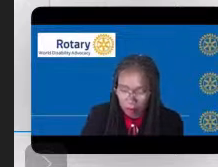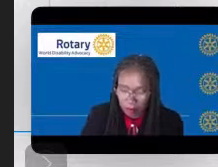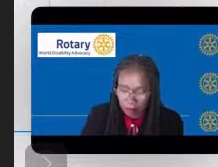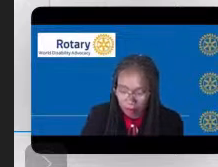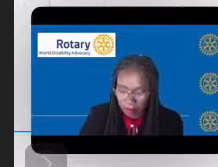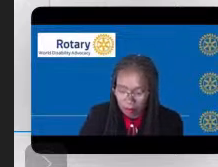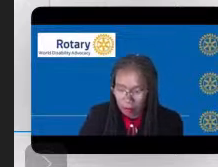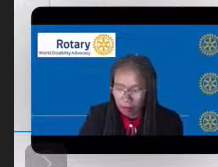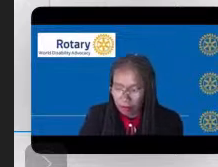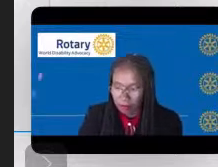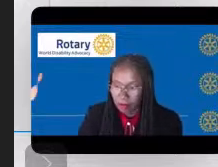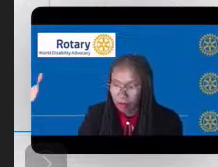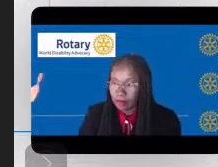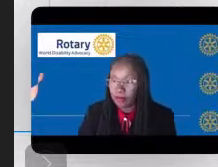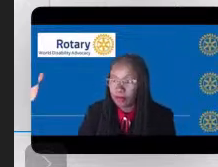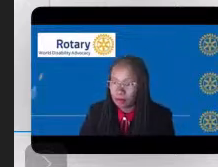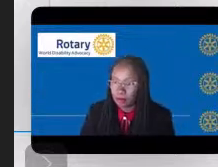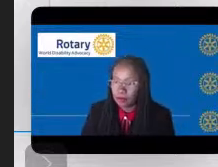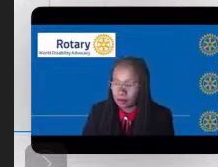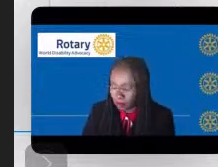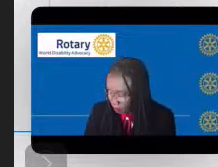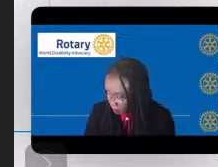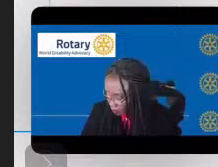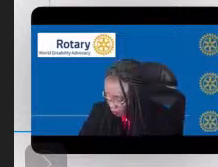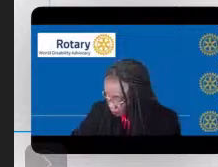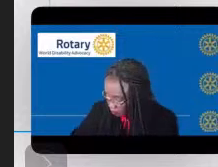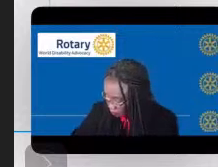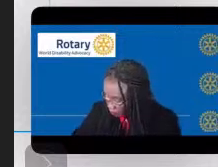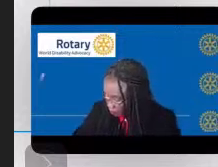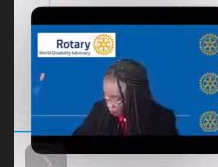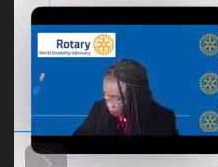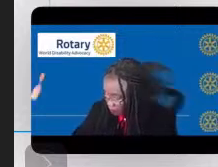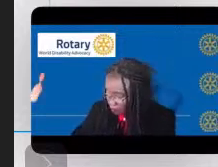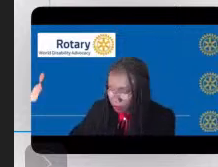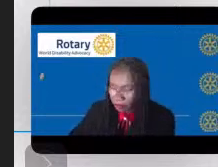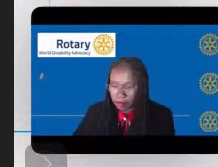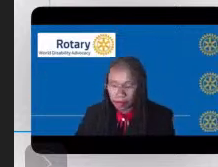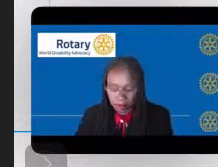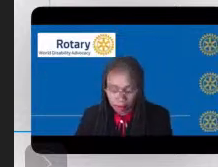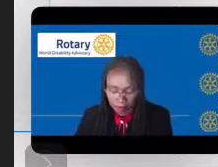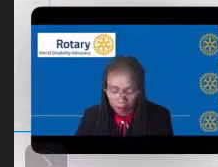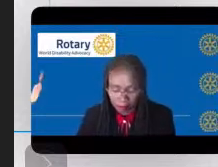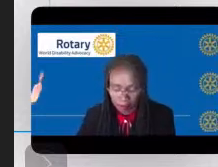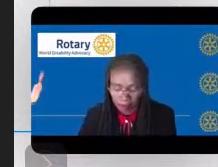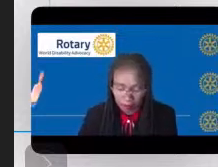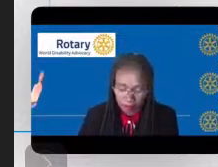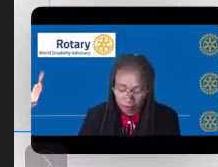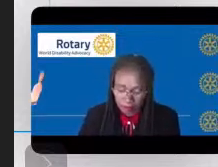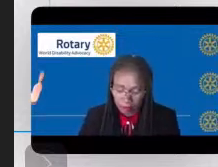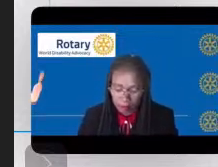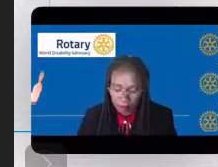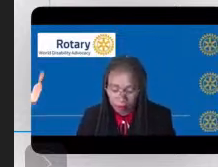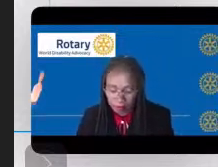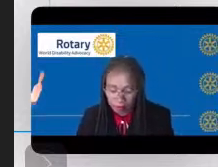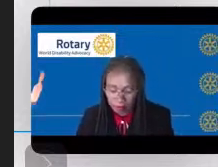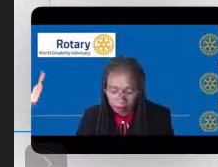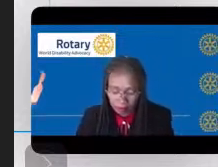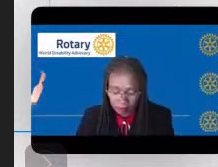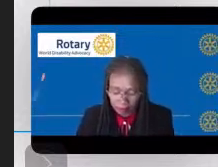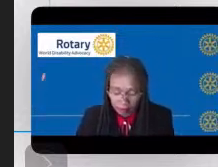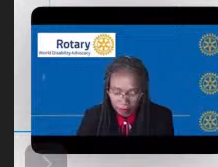are you feeling? Draw a picture. Or how are you feeling? However that assistive technology